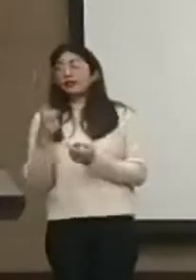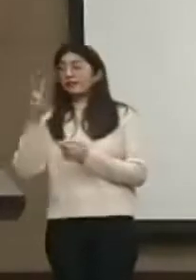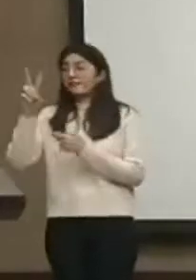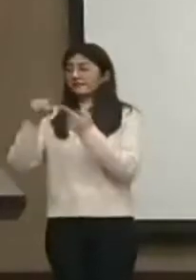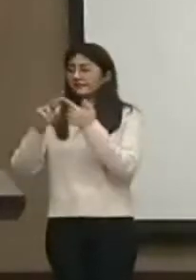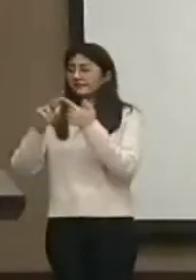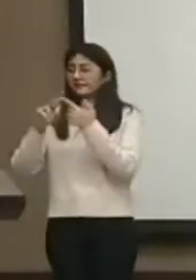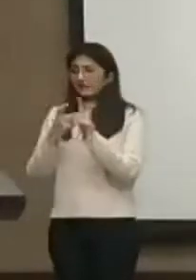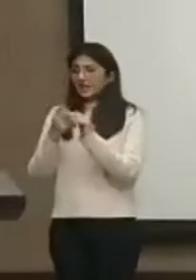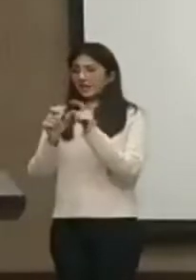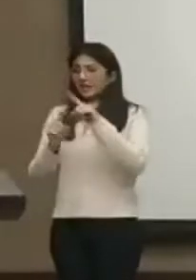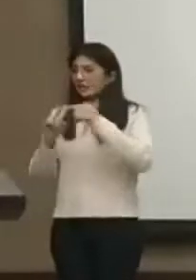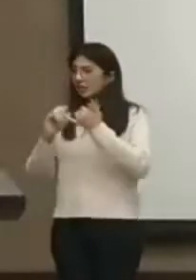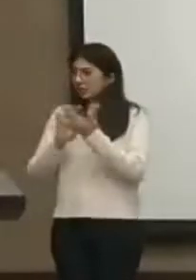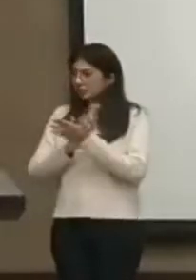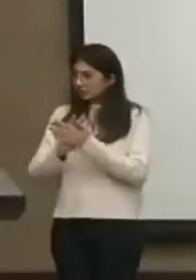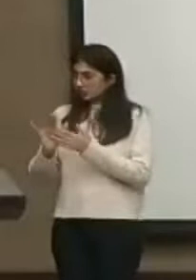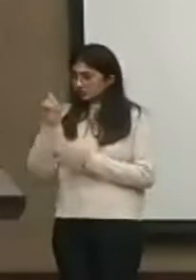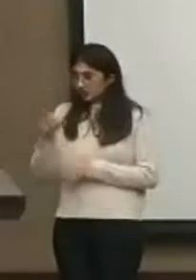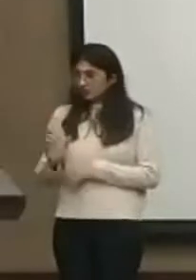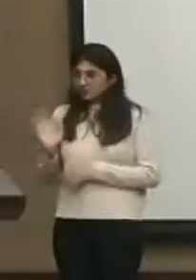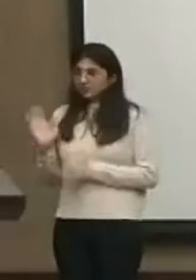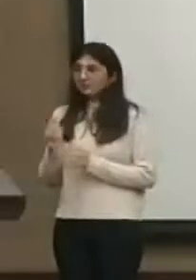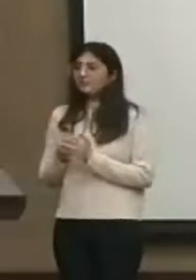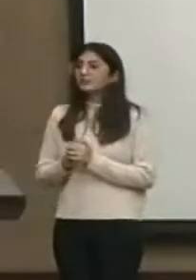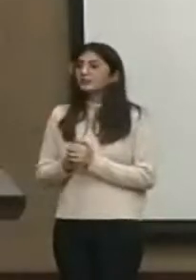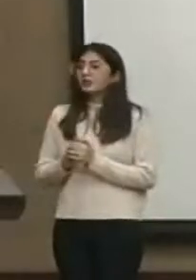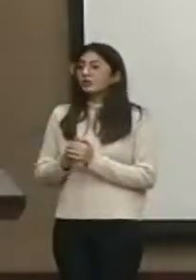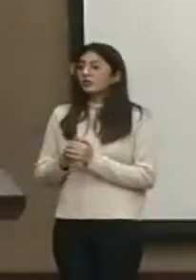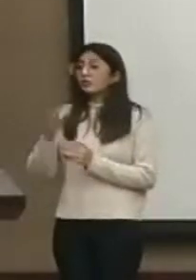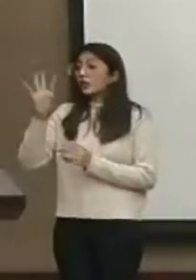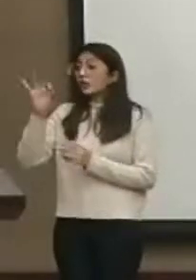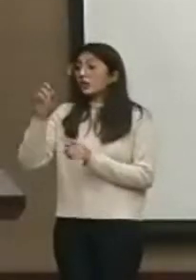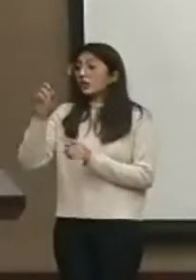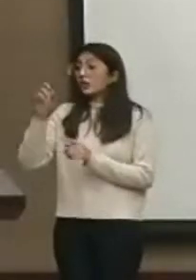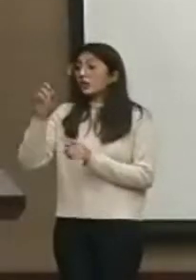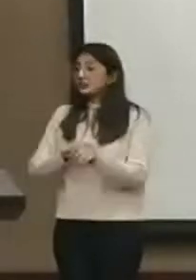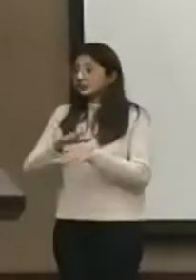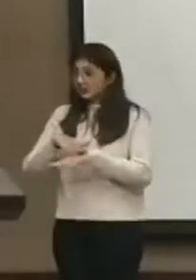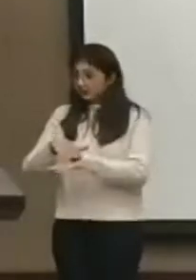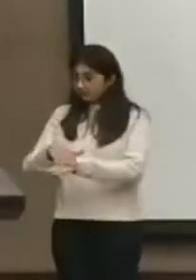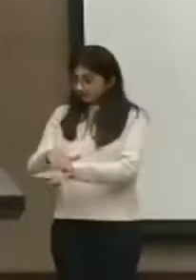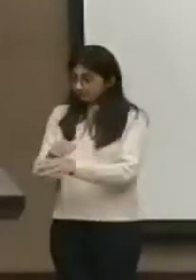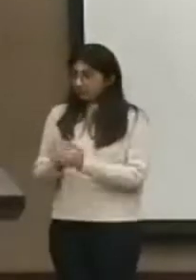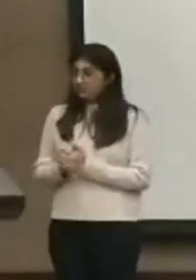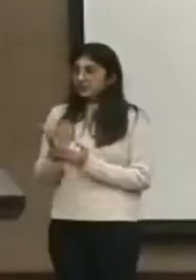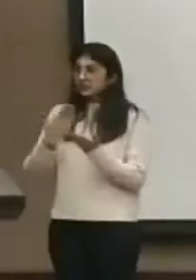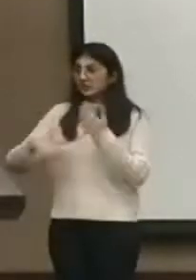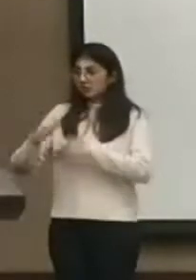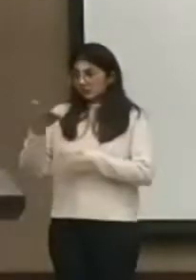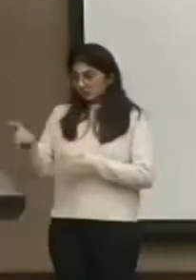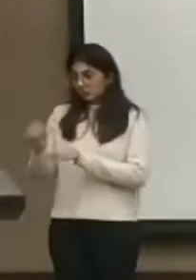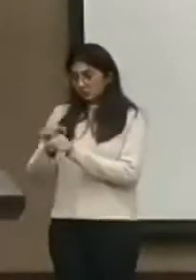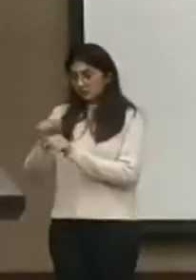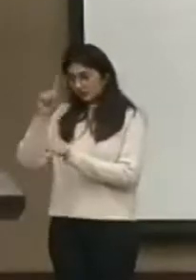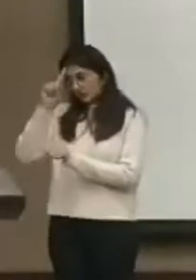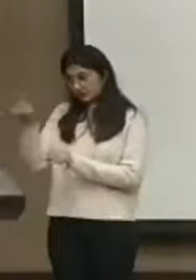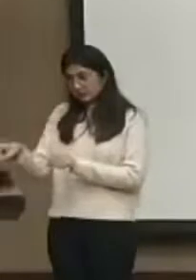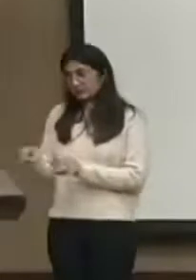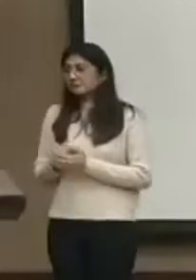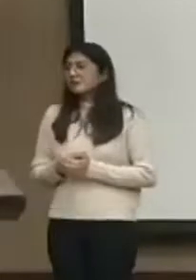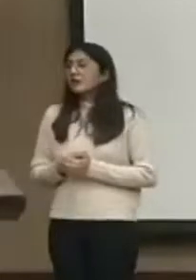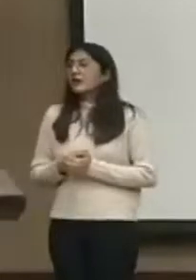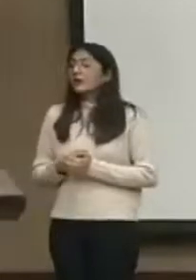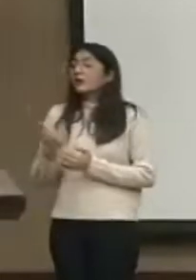Venkatesh Venki. He's had four decades of experience in the disability sector, and he's been working